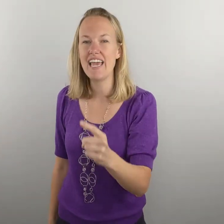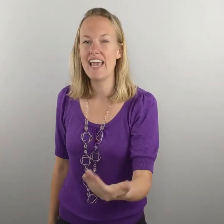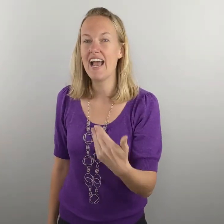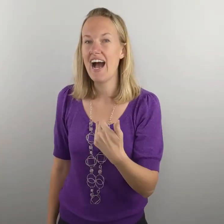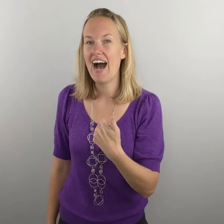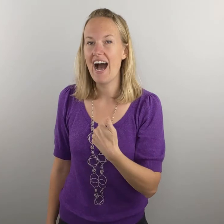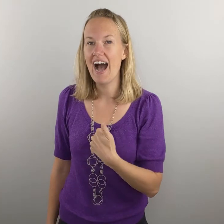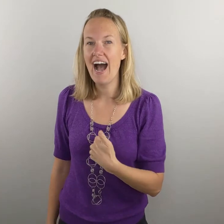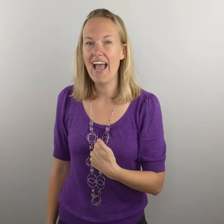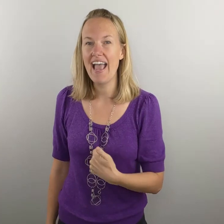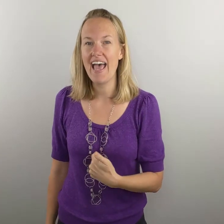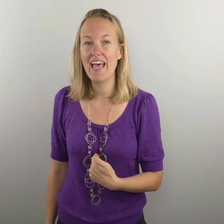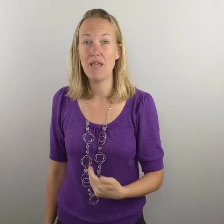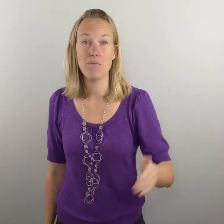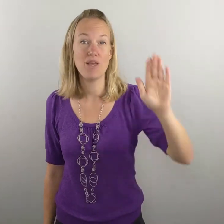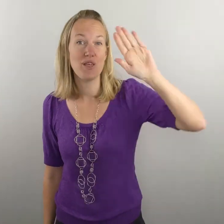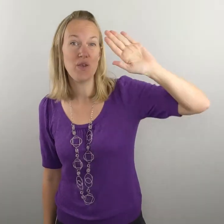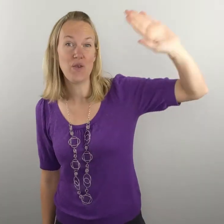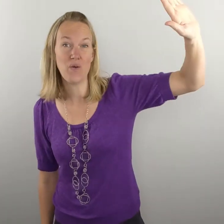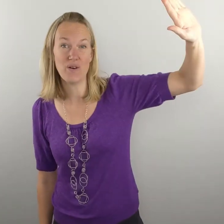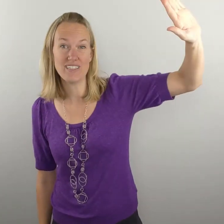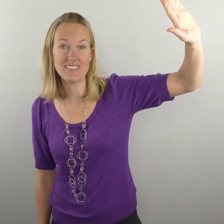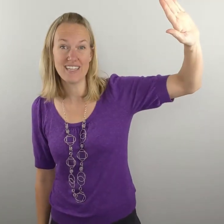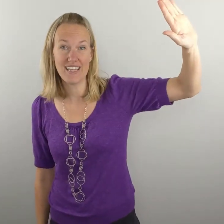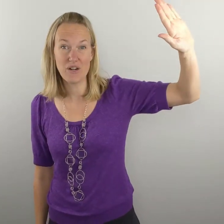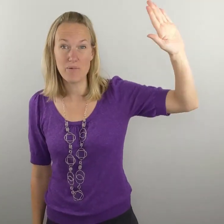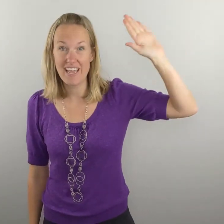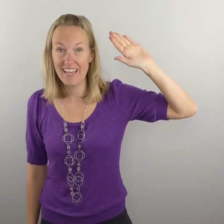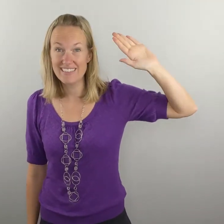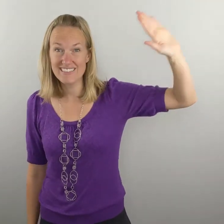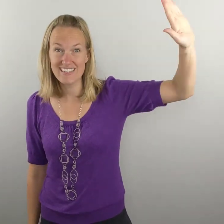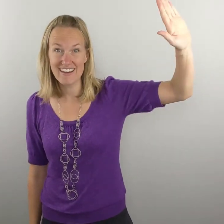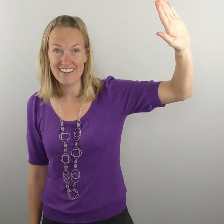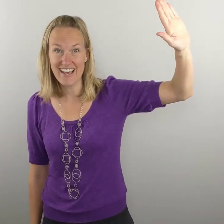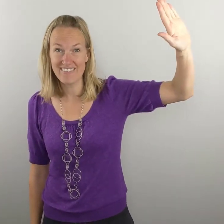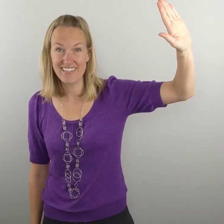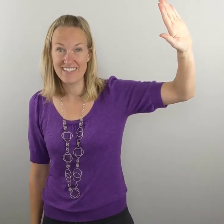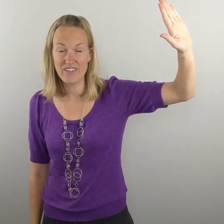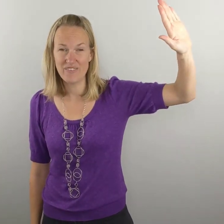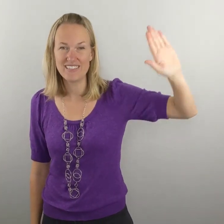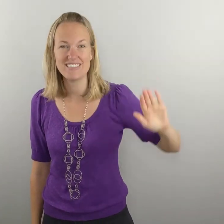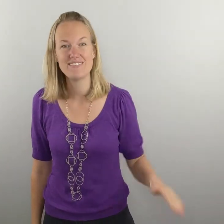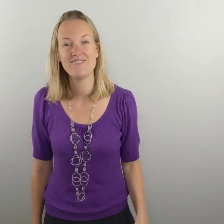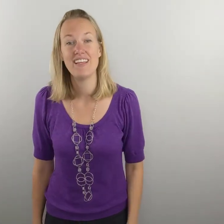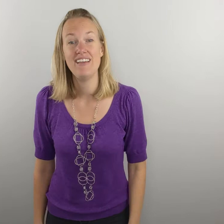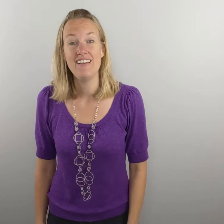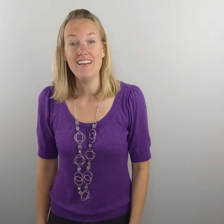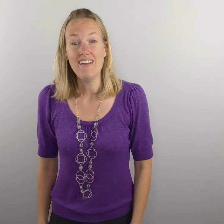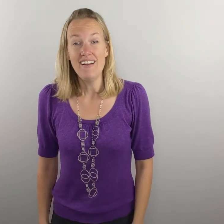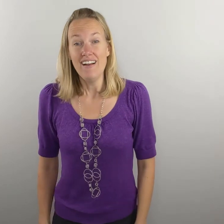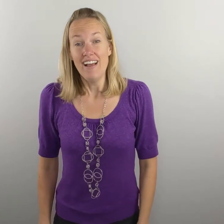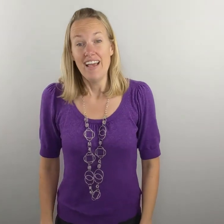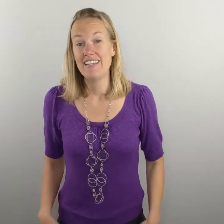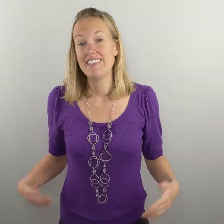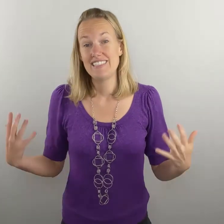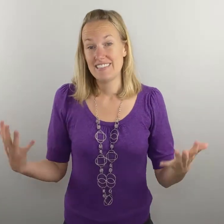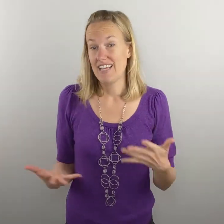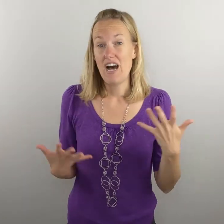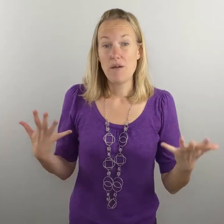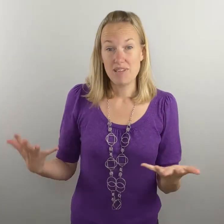say I am yours, okay? An open hand to God in heaven, yours. And then it's just, I